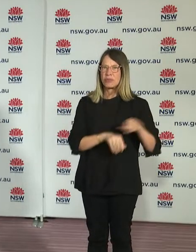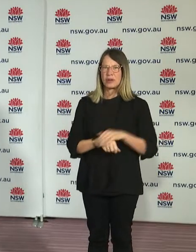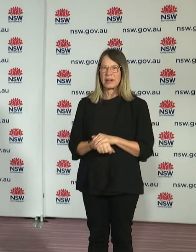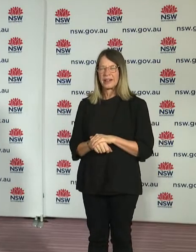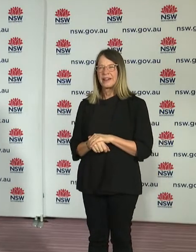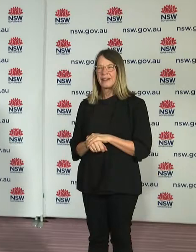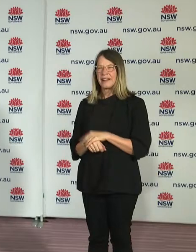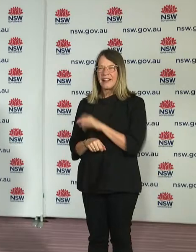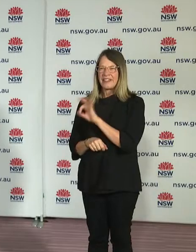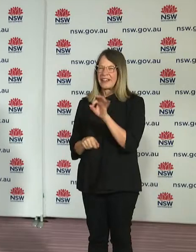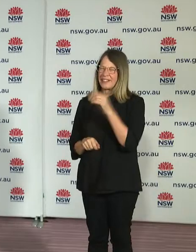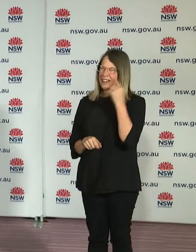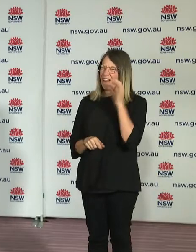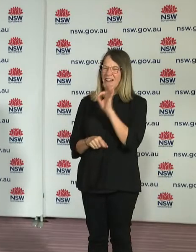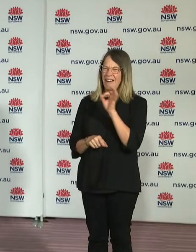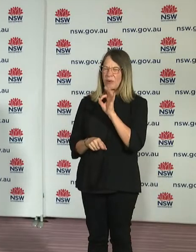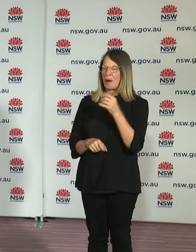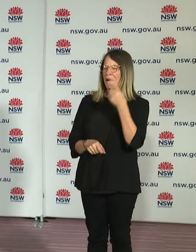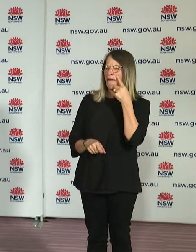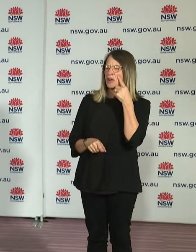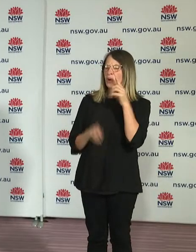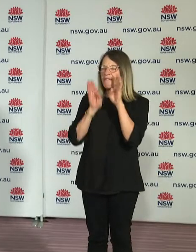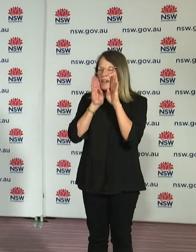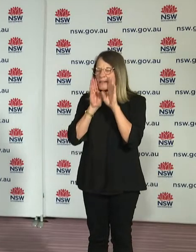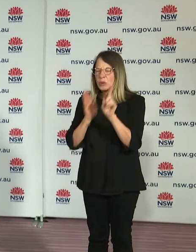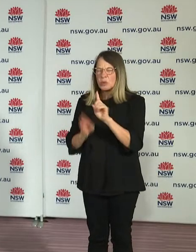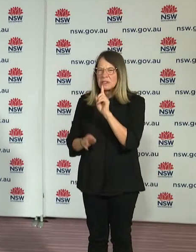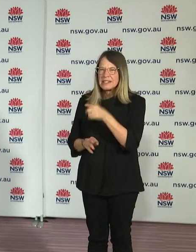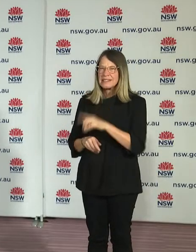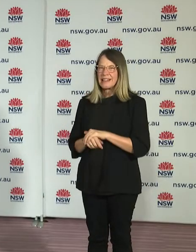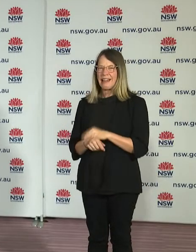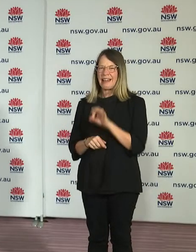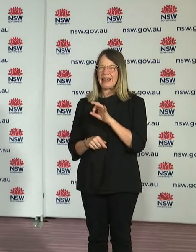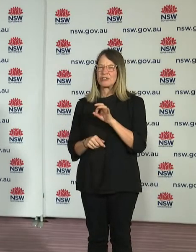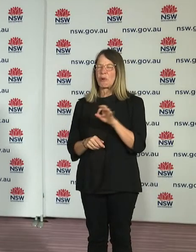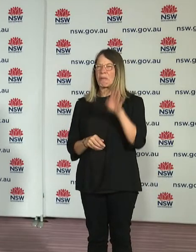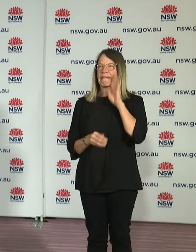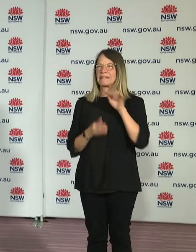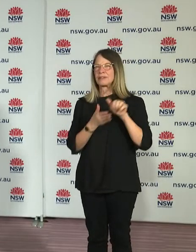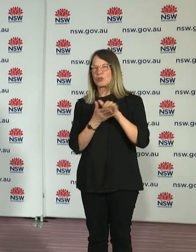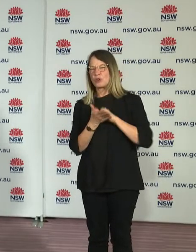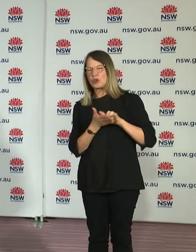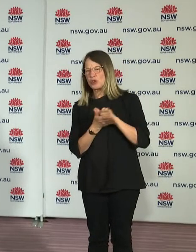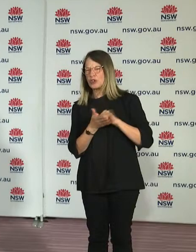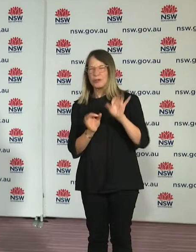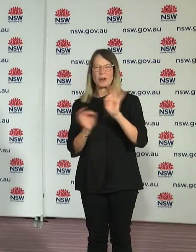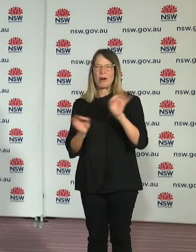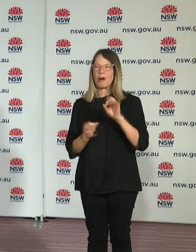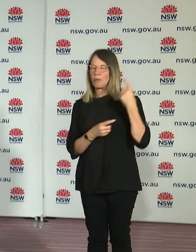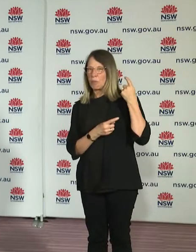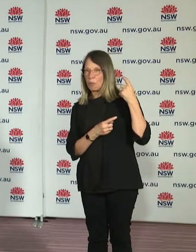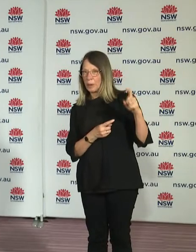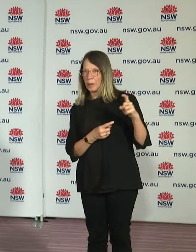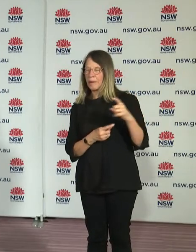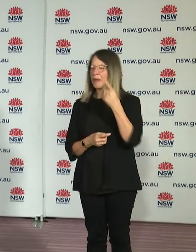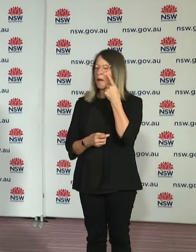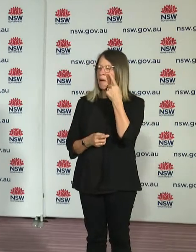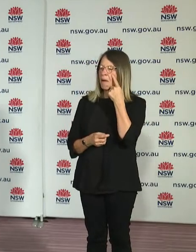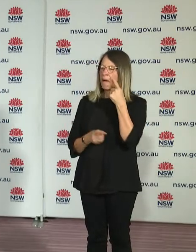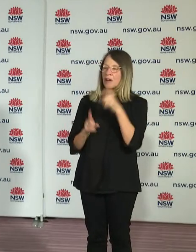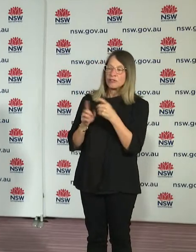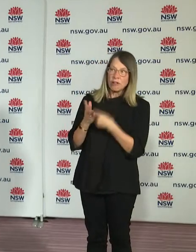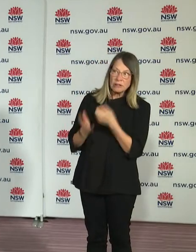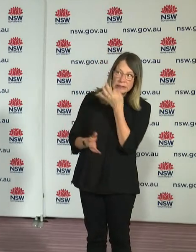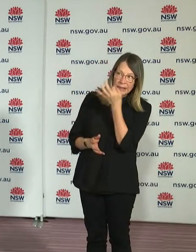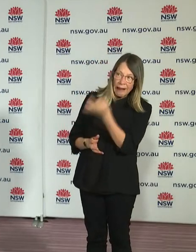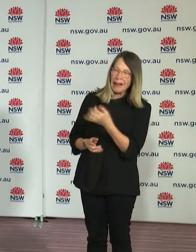get the fact that you don't get onto social media. You don't listen to the rubbish that's on the social media. They listen to science and they've responded